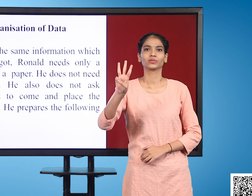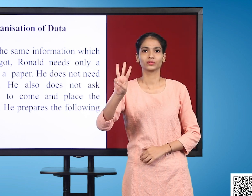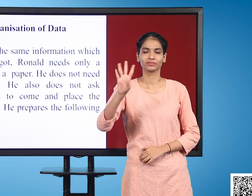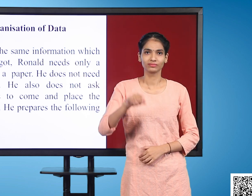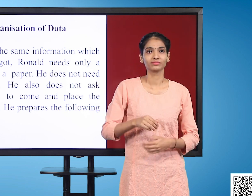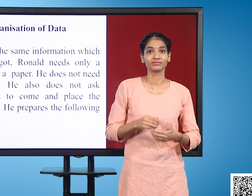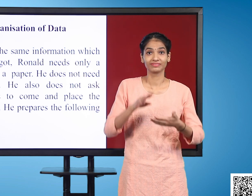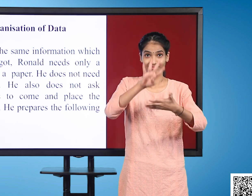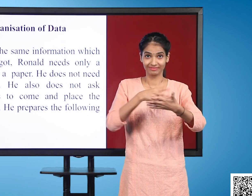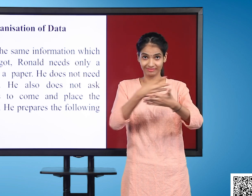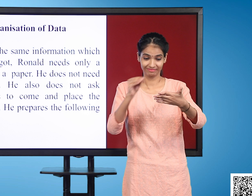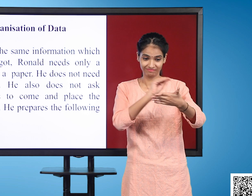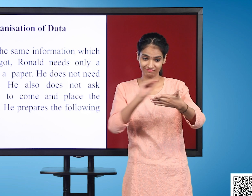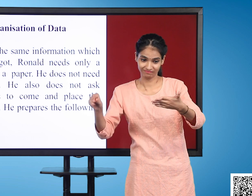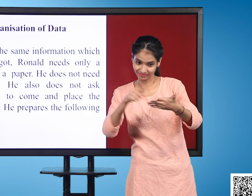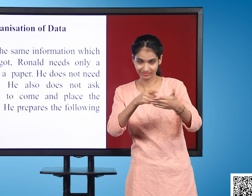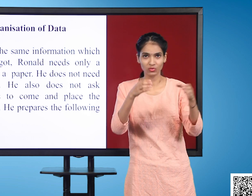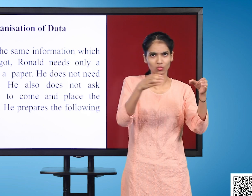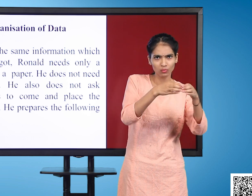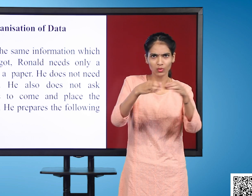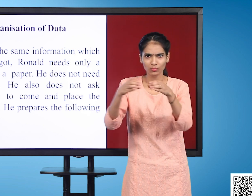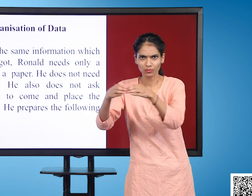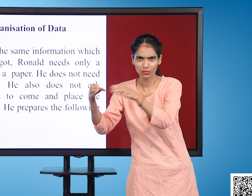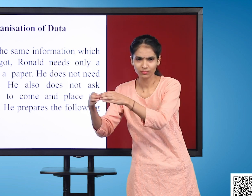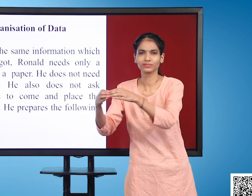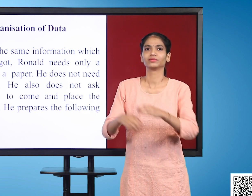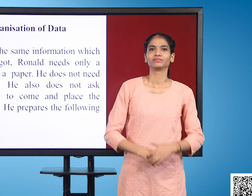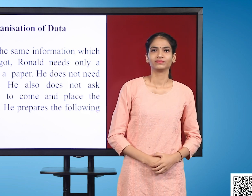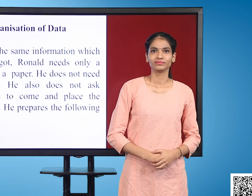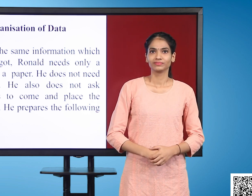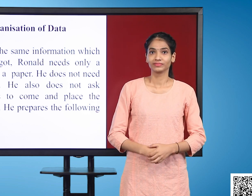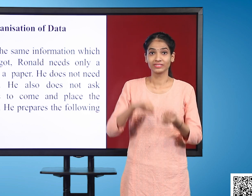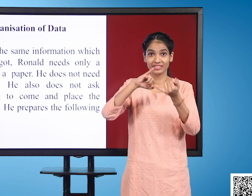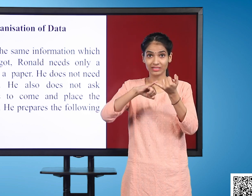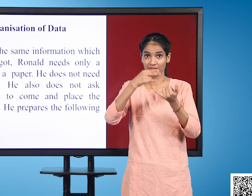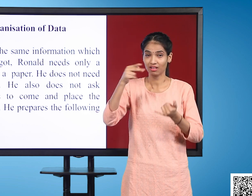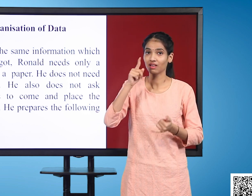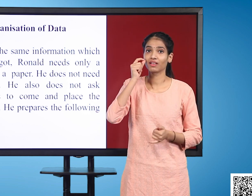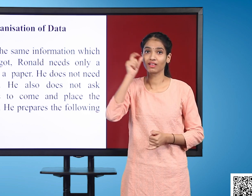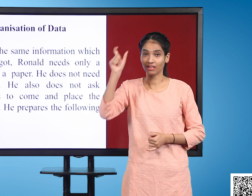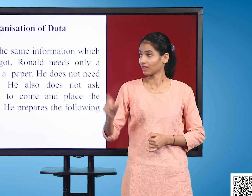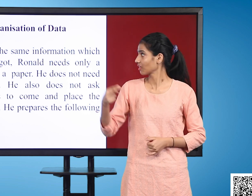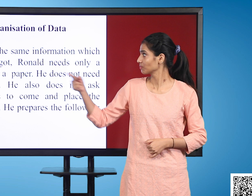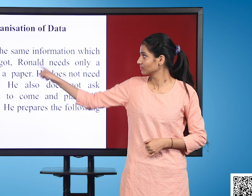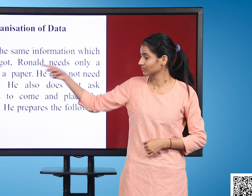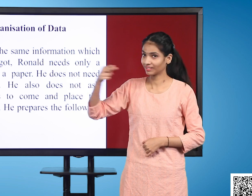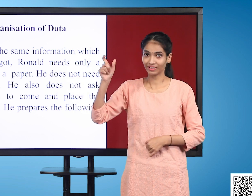(9.3) Organization of data. To get the same information which Salma got, Ronald needs only a pen